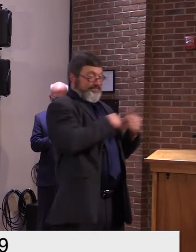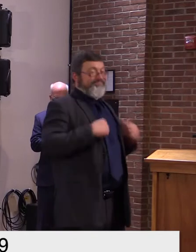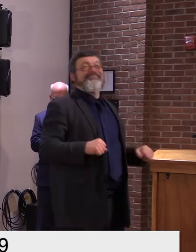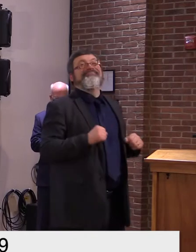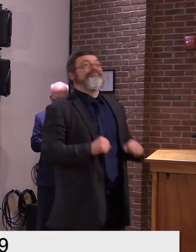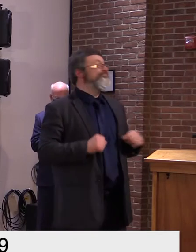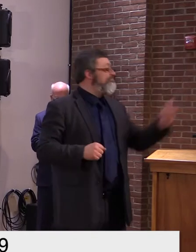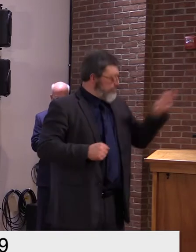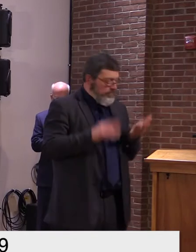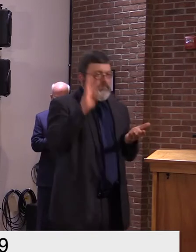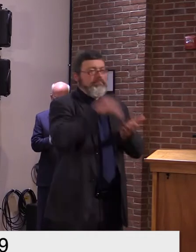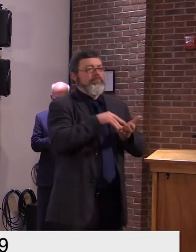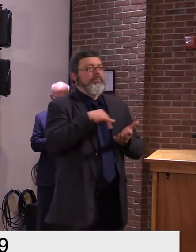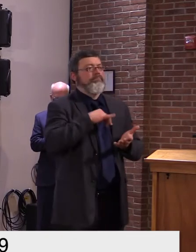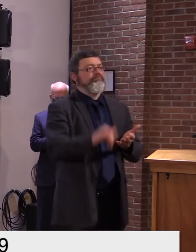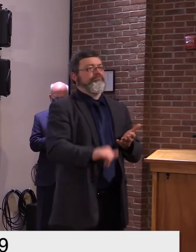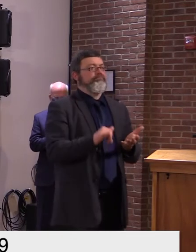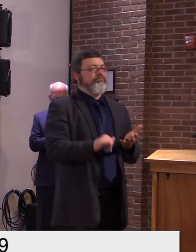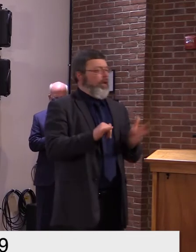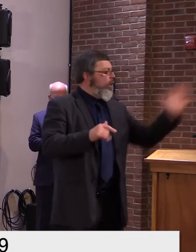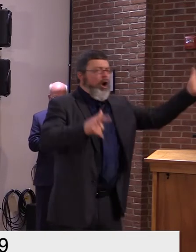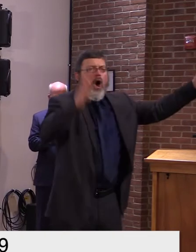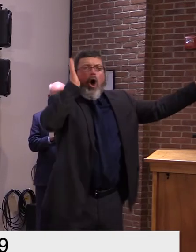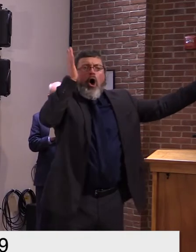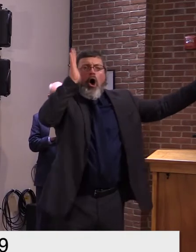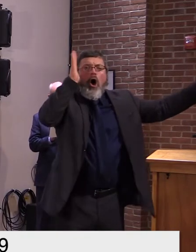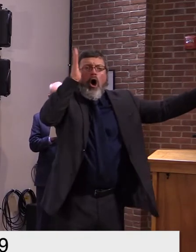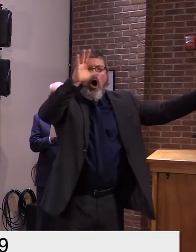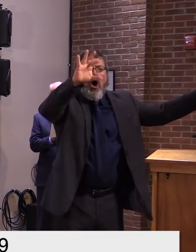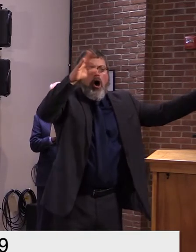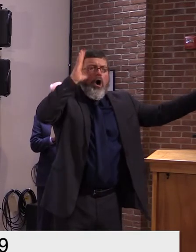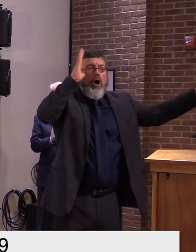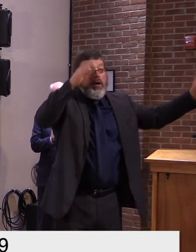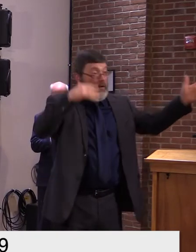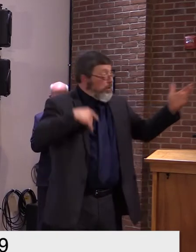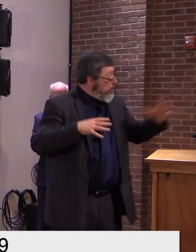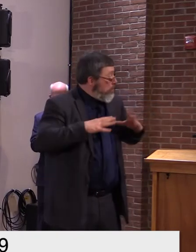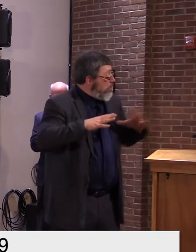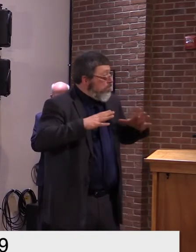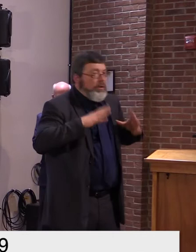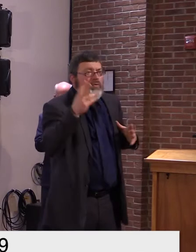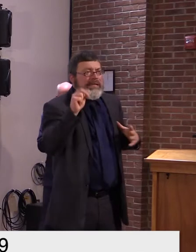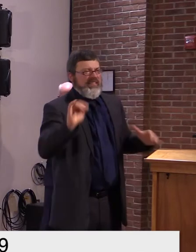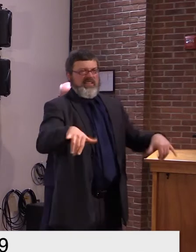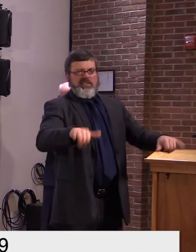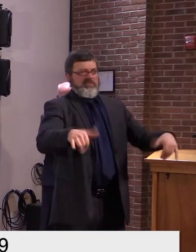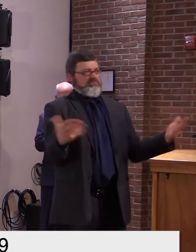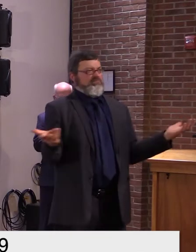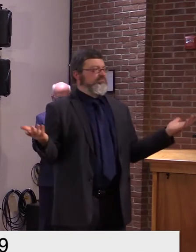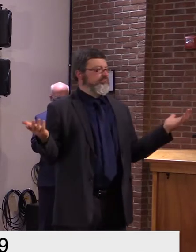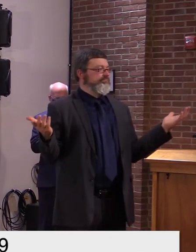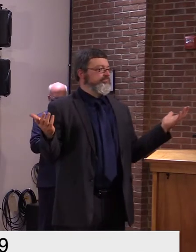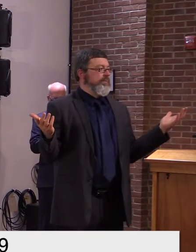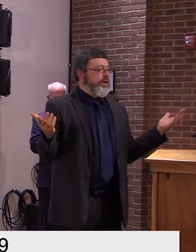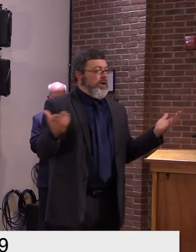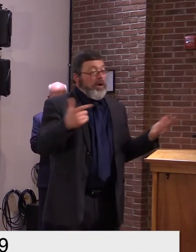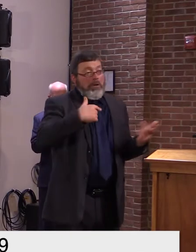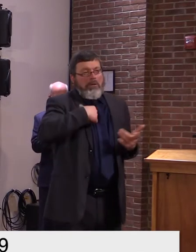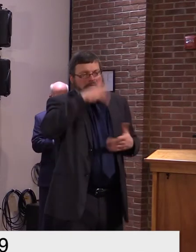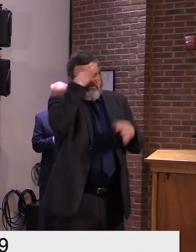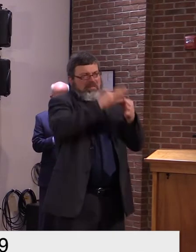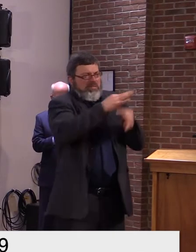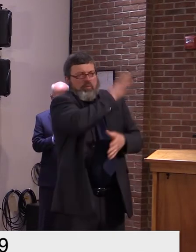they thought they would be. But I do fully expect we will get the 5,850